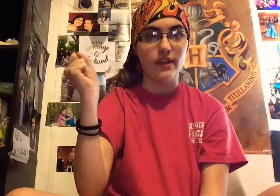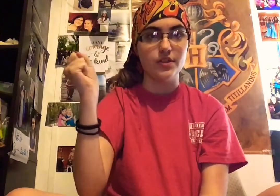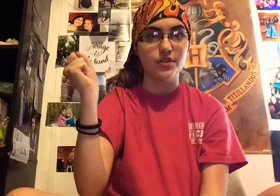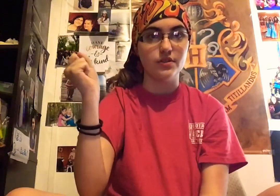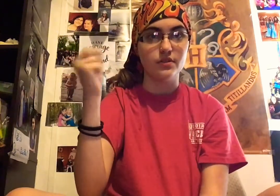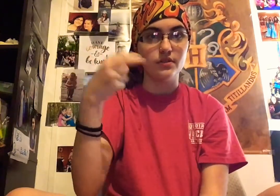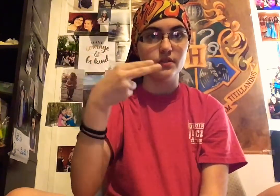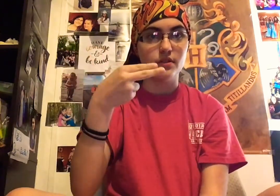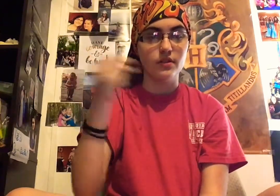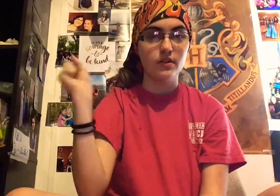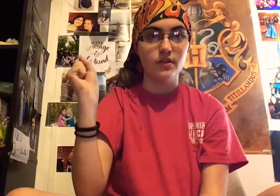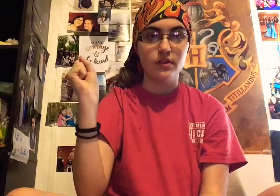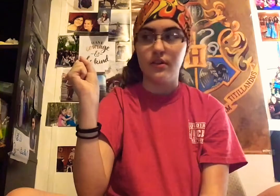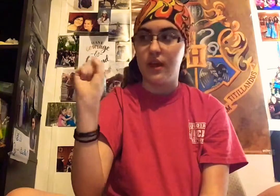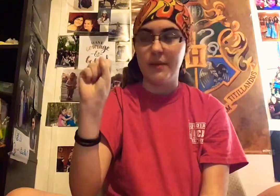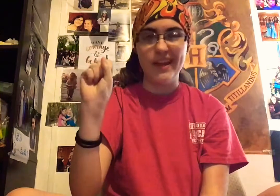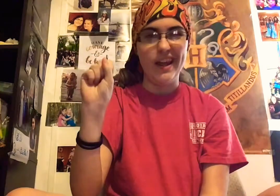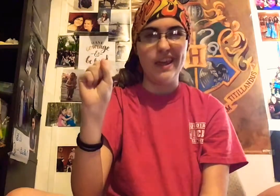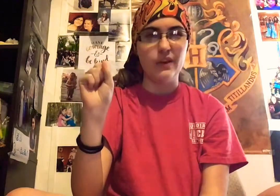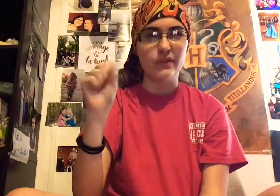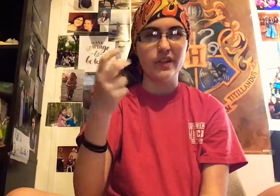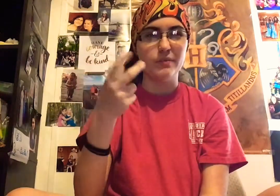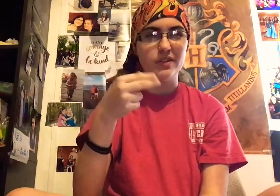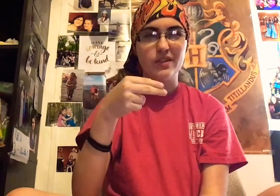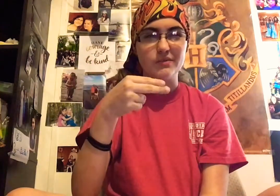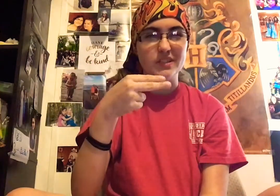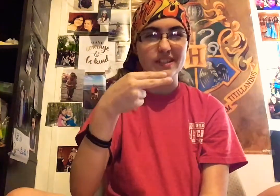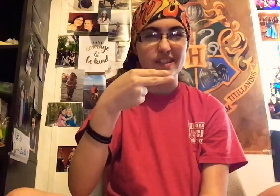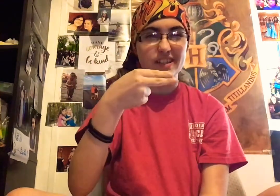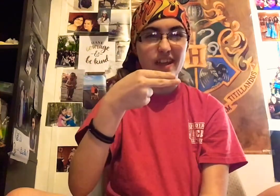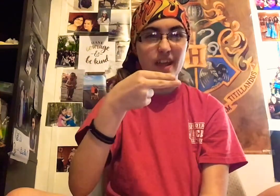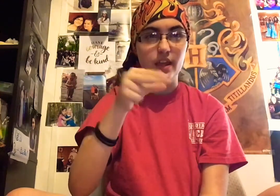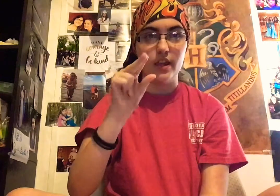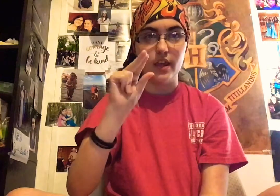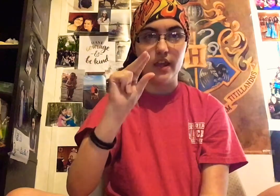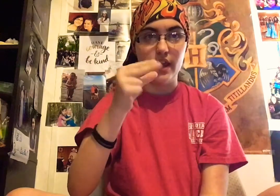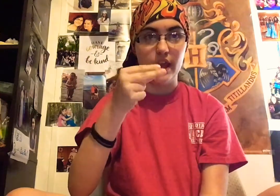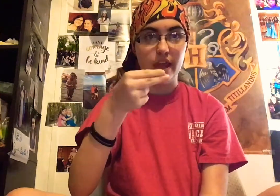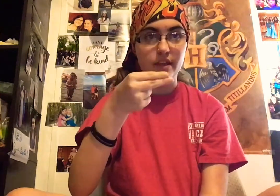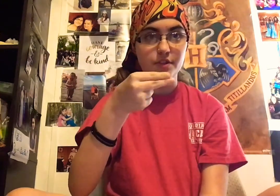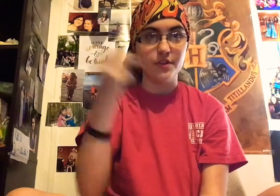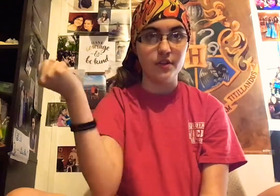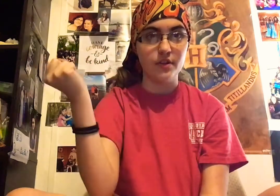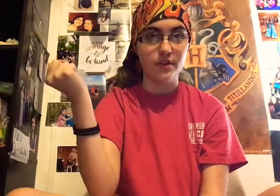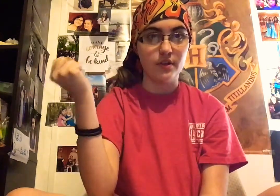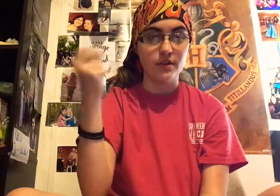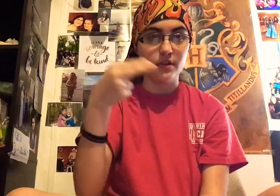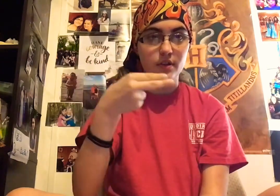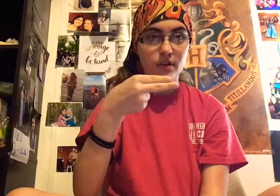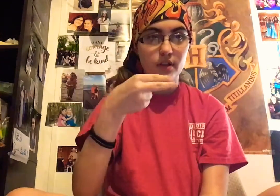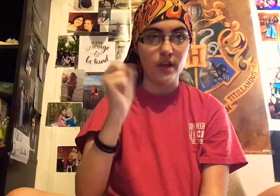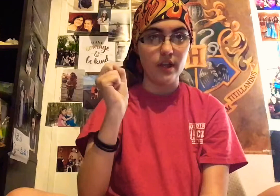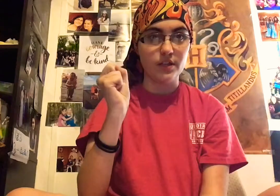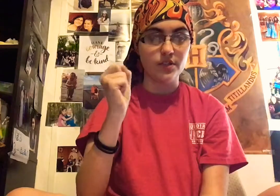H. I make an A over here, but you're not really going to see it. H. H.